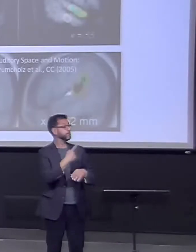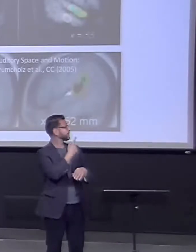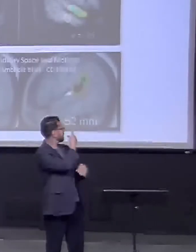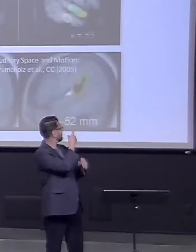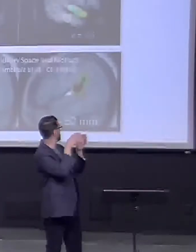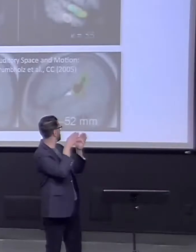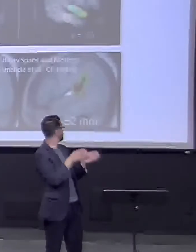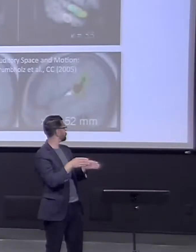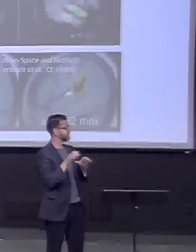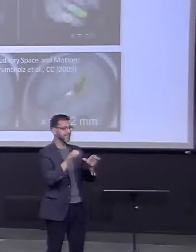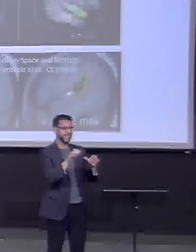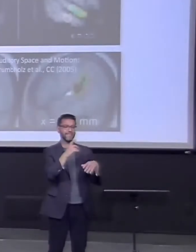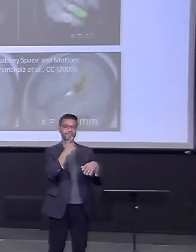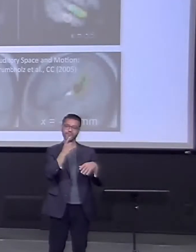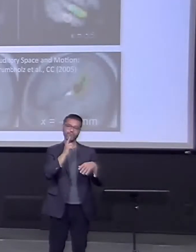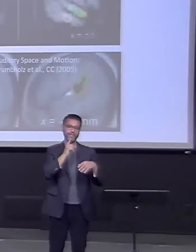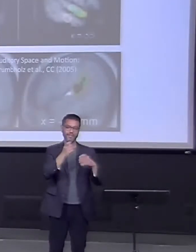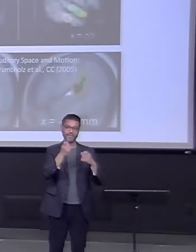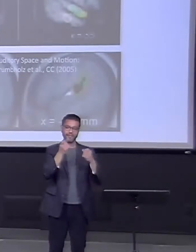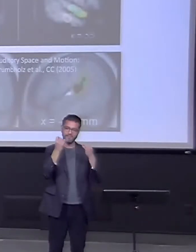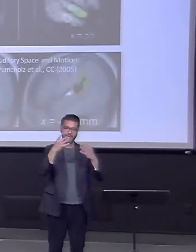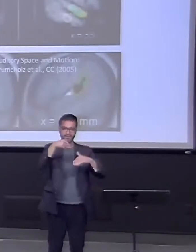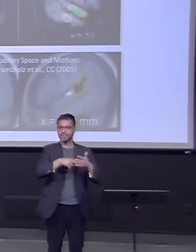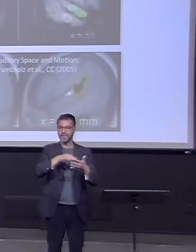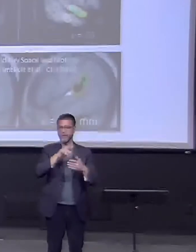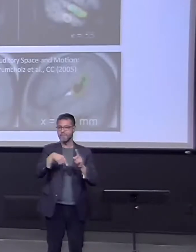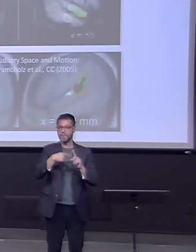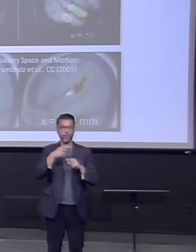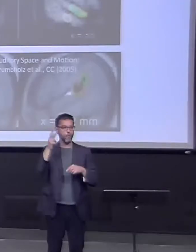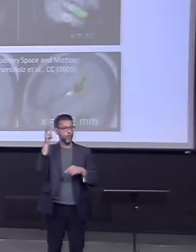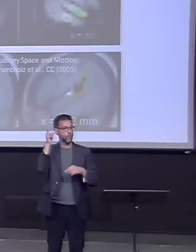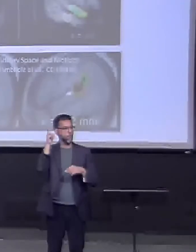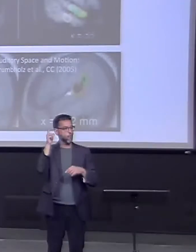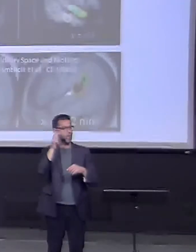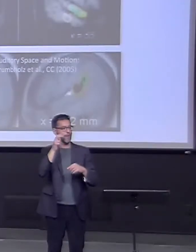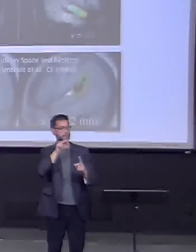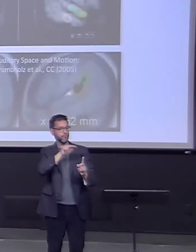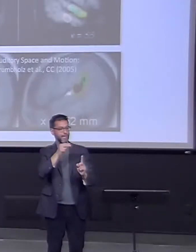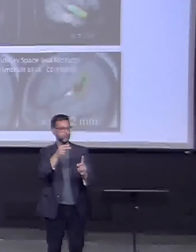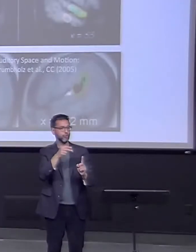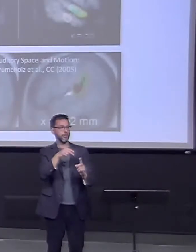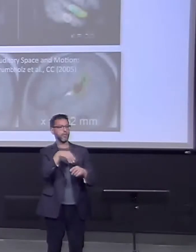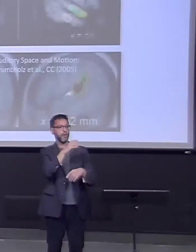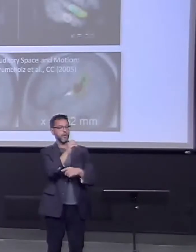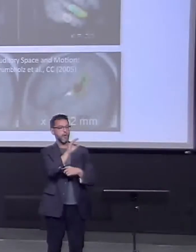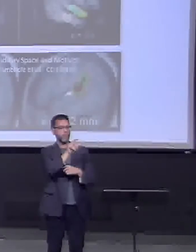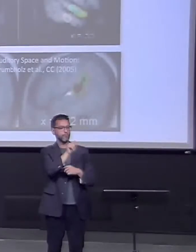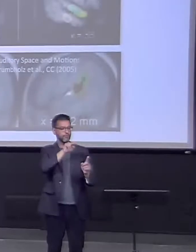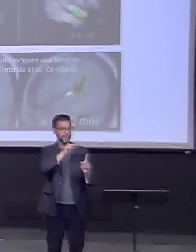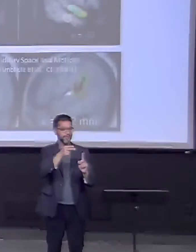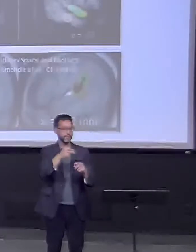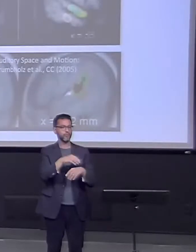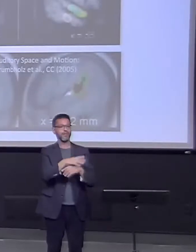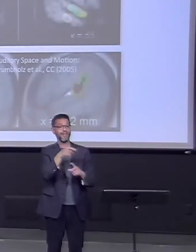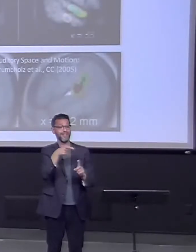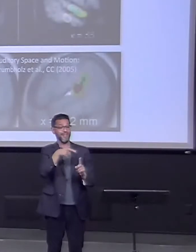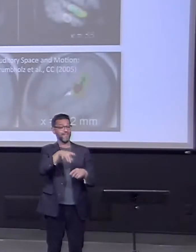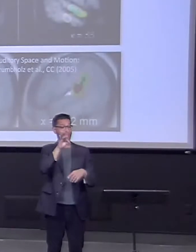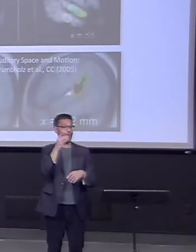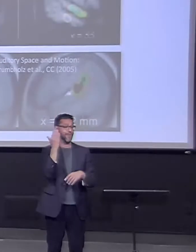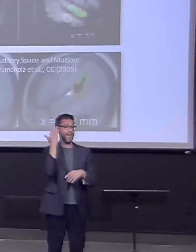on auditory object perception and sound localization, etc., and he found that this anterior region